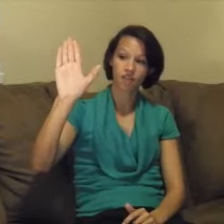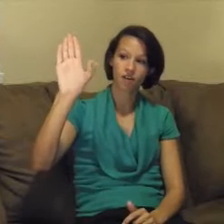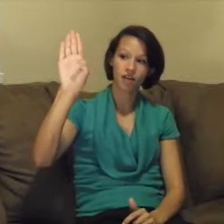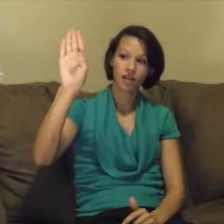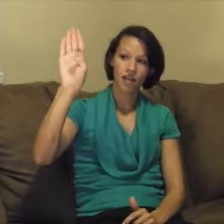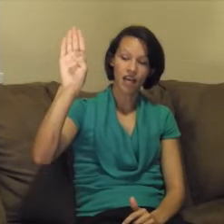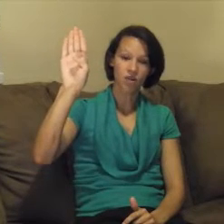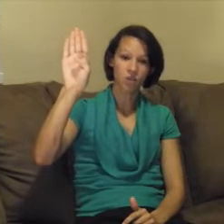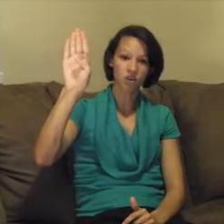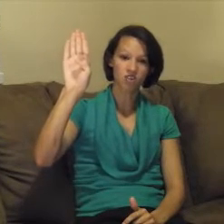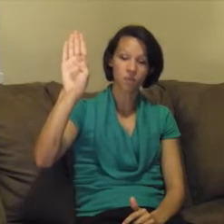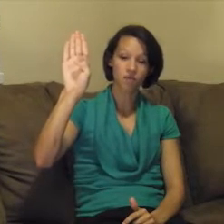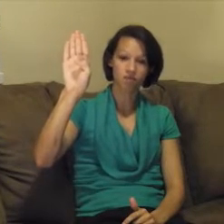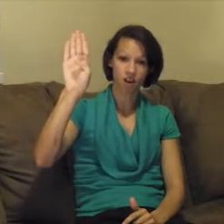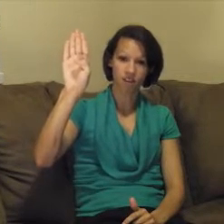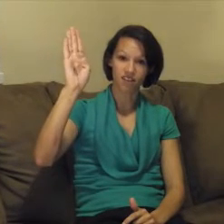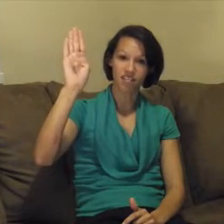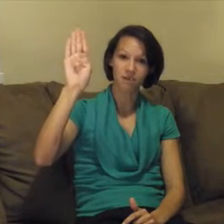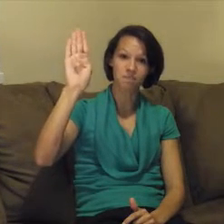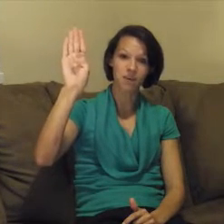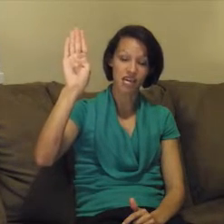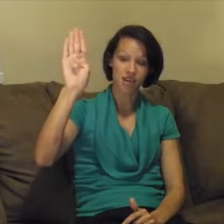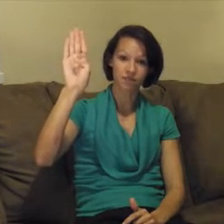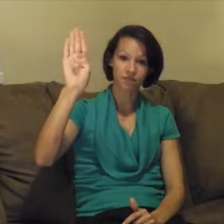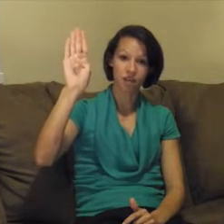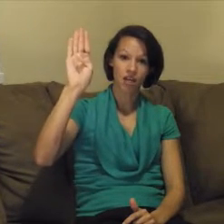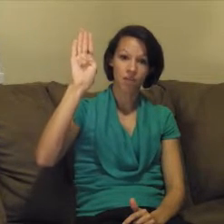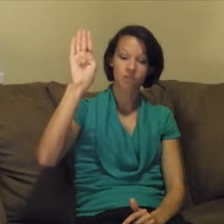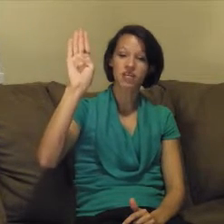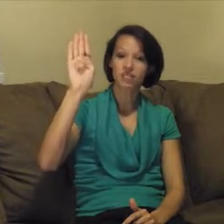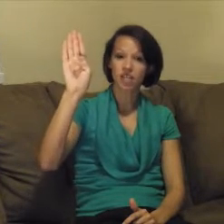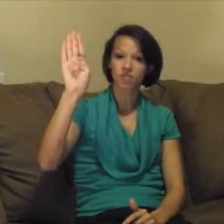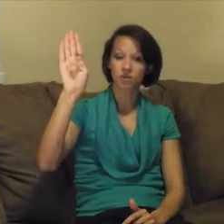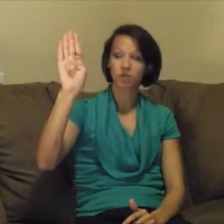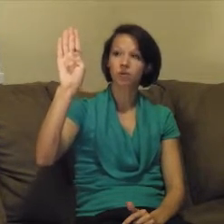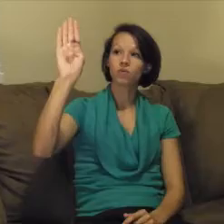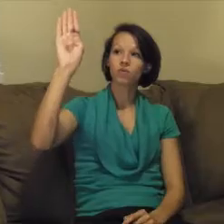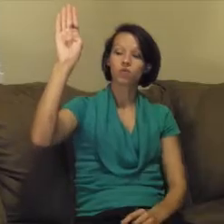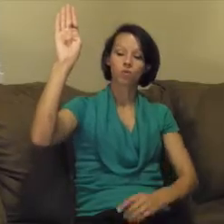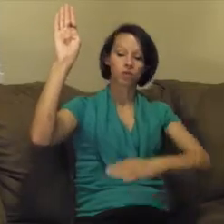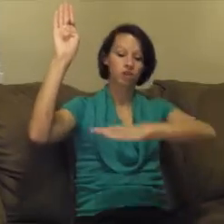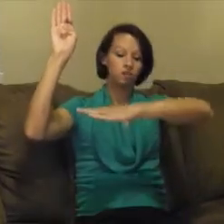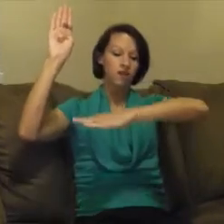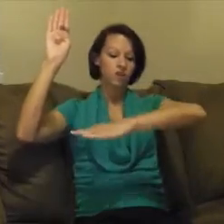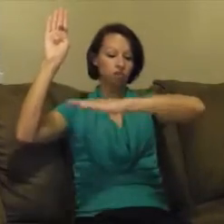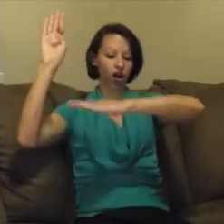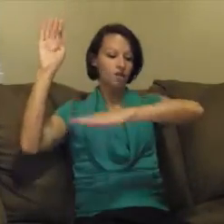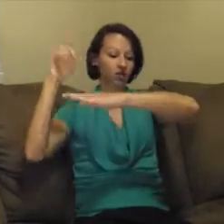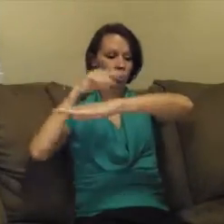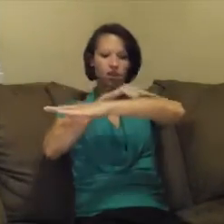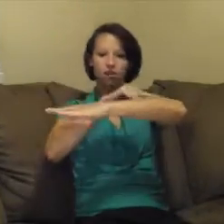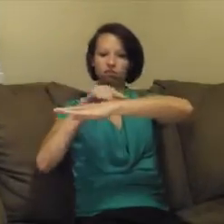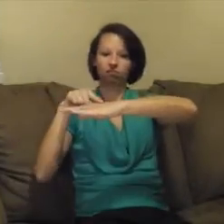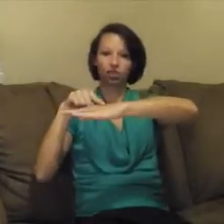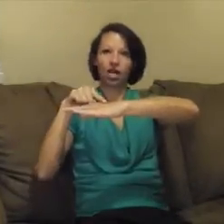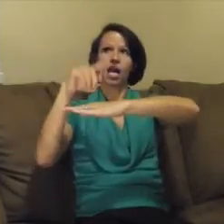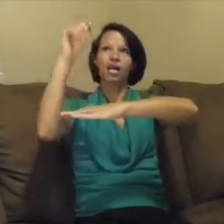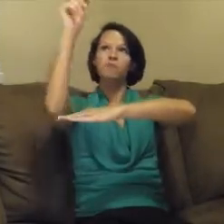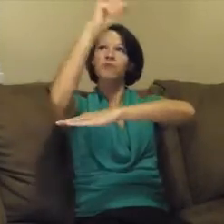together and you put your thumb in front and that's a B. B stands for blue, so we're going to make the ground here, and up there's